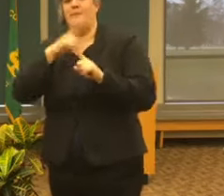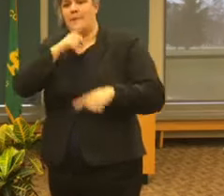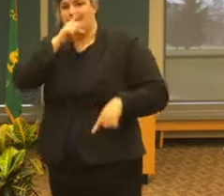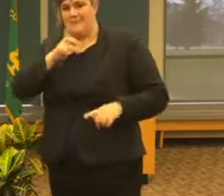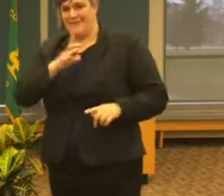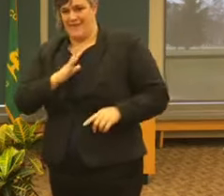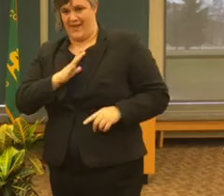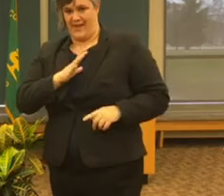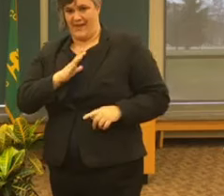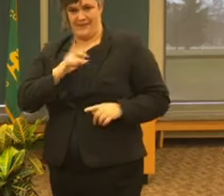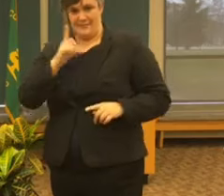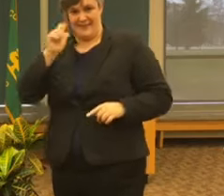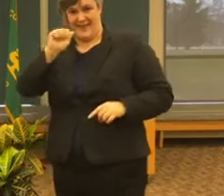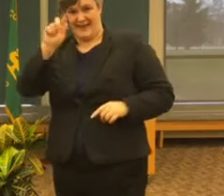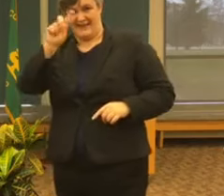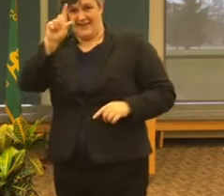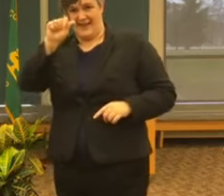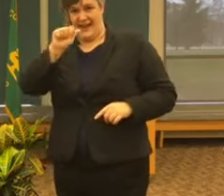be.